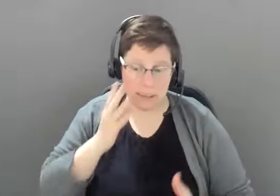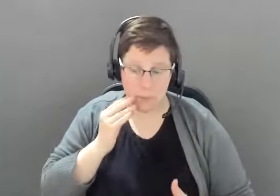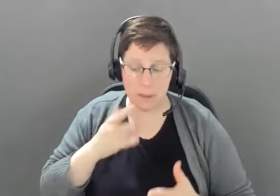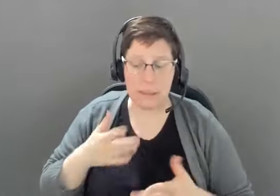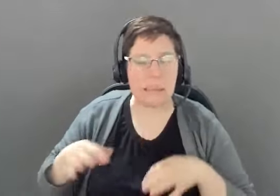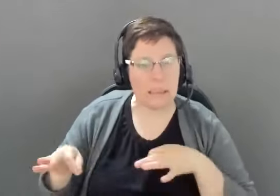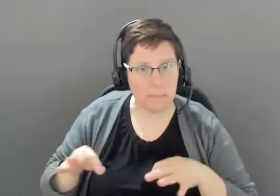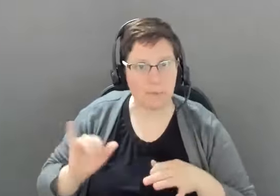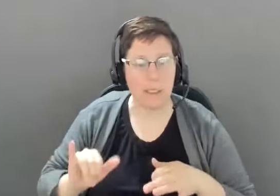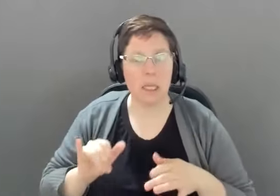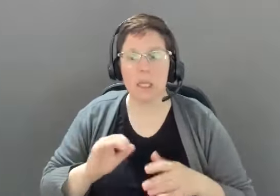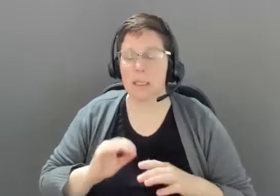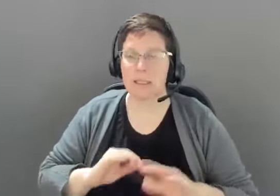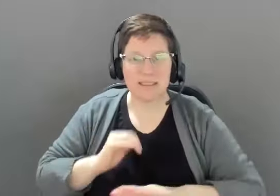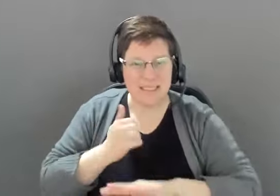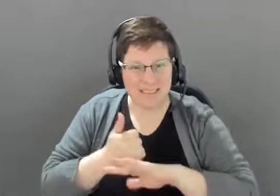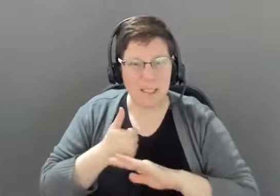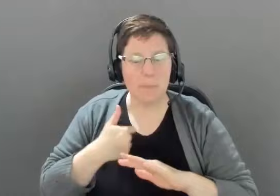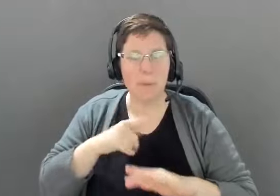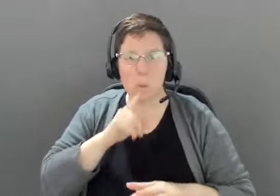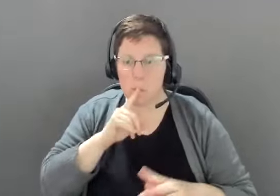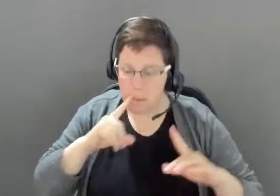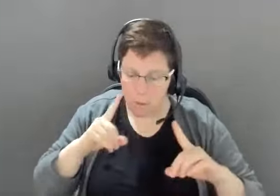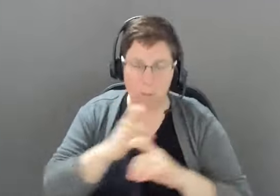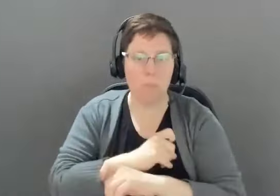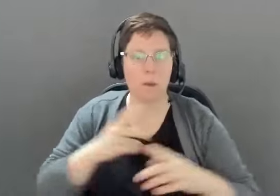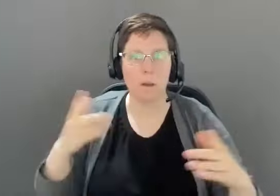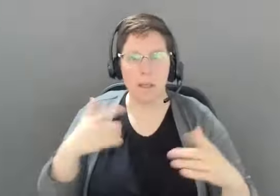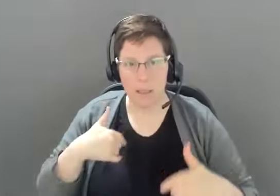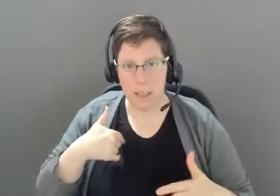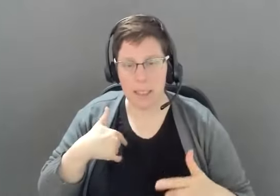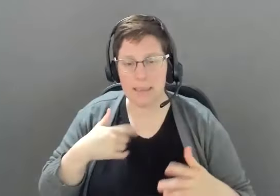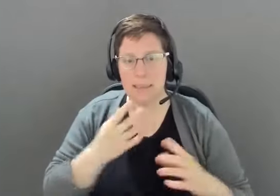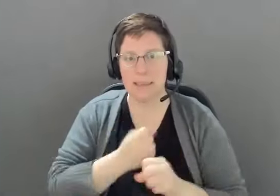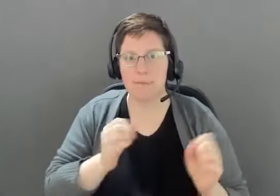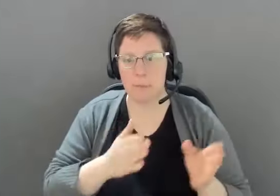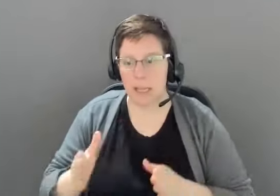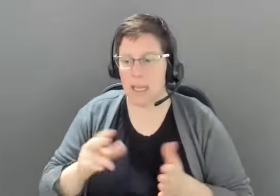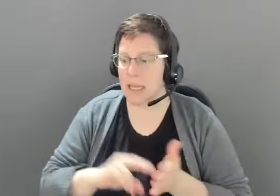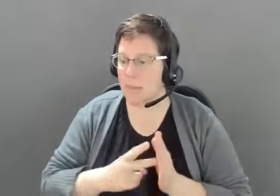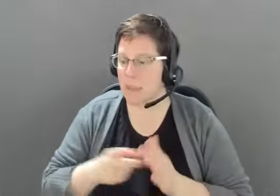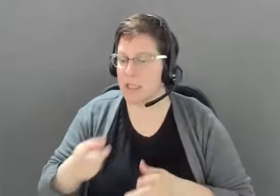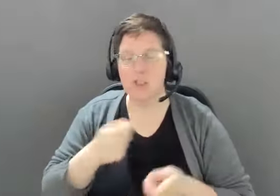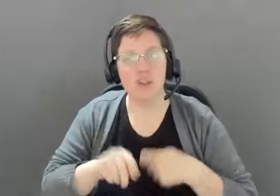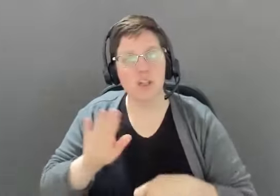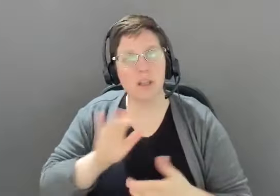comprehensive safety plan that includes steps to enhance their security, maybe such as changing their contact information and